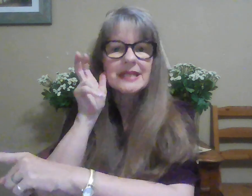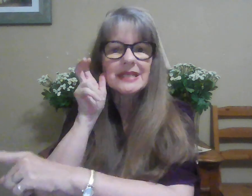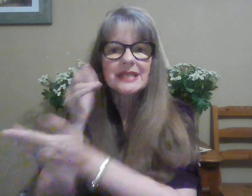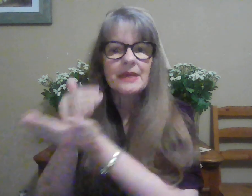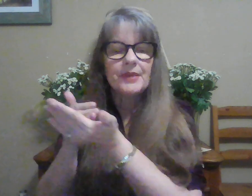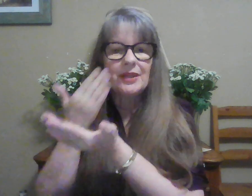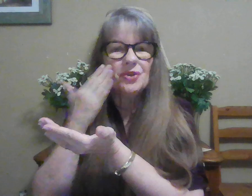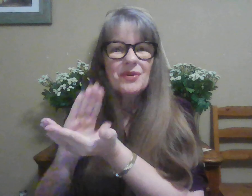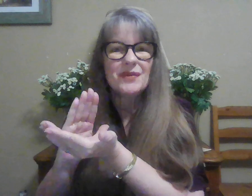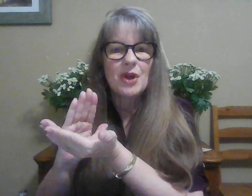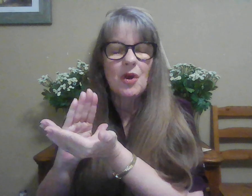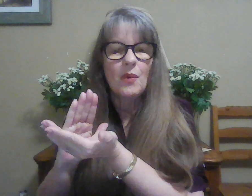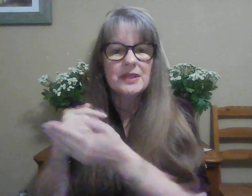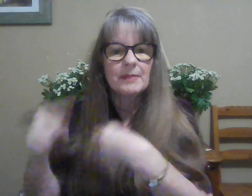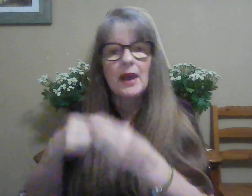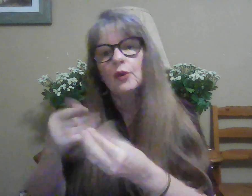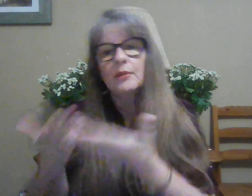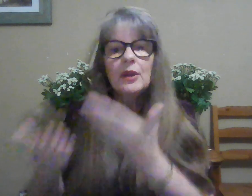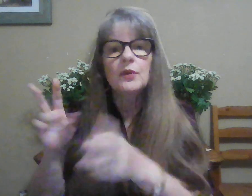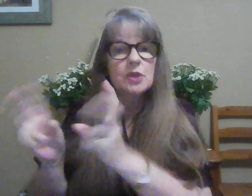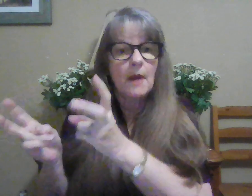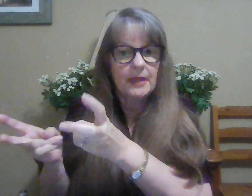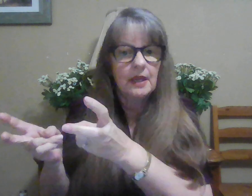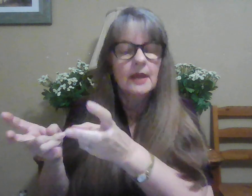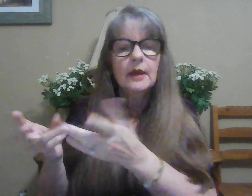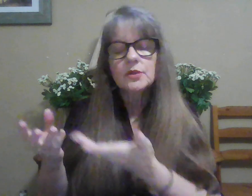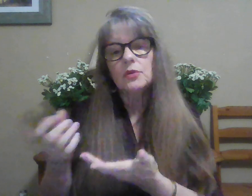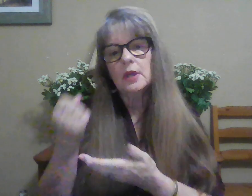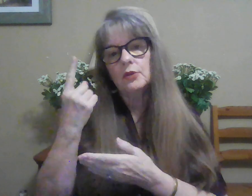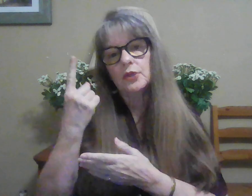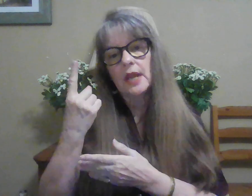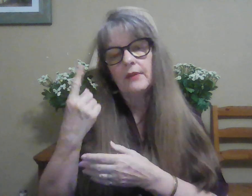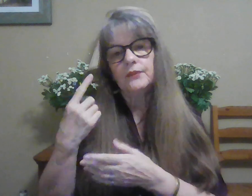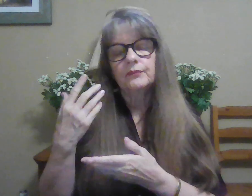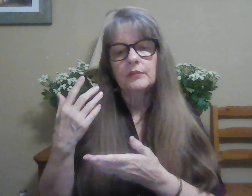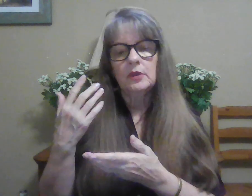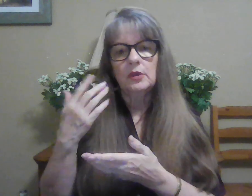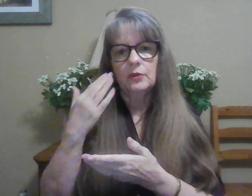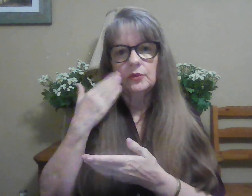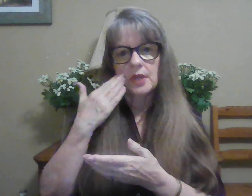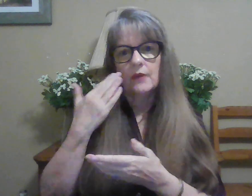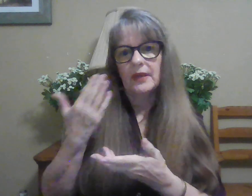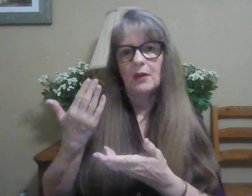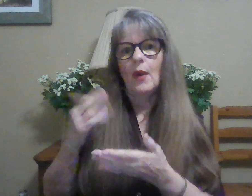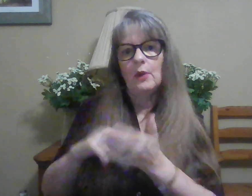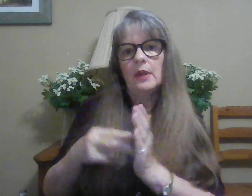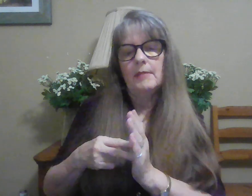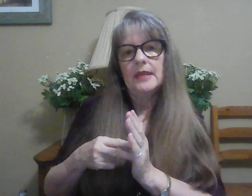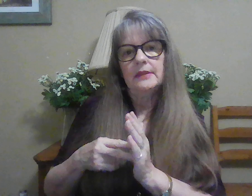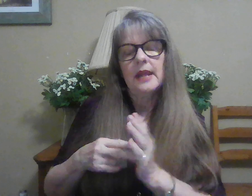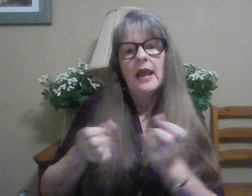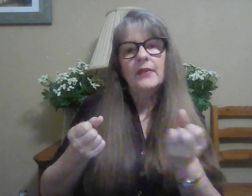to something that you don't even know what it's about, or you may know the topic, so you can understand, yourself, like, oh, I know what that means. And then